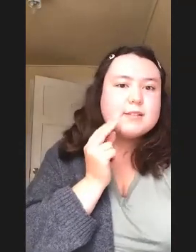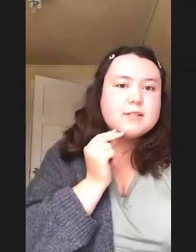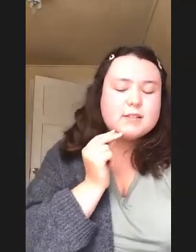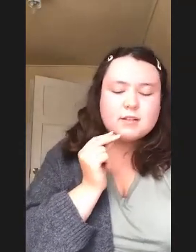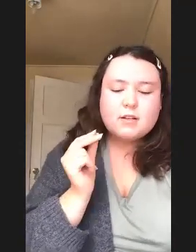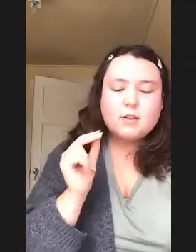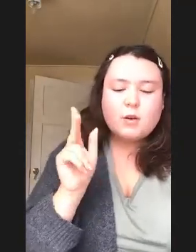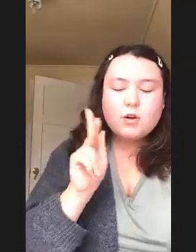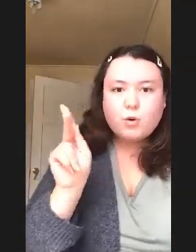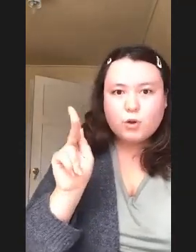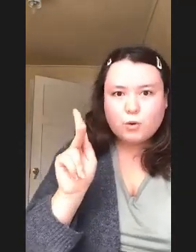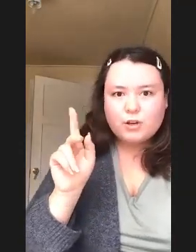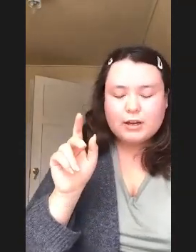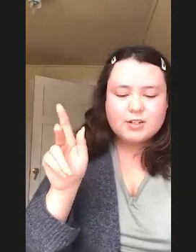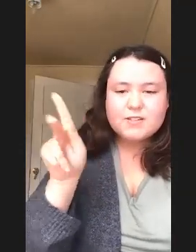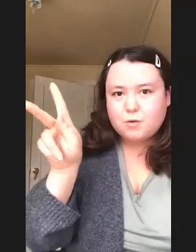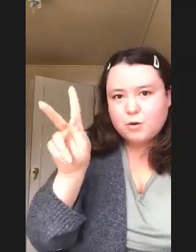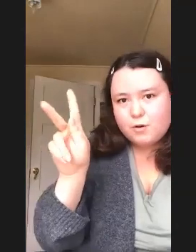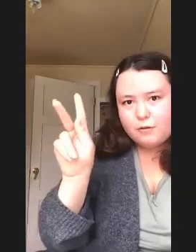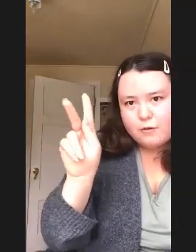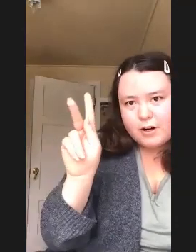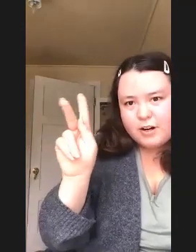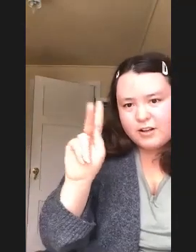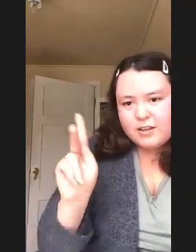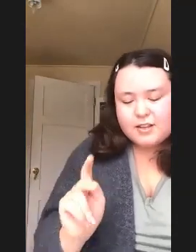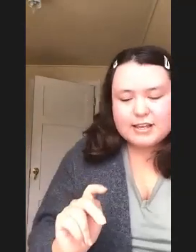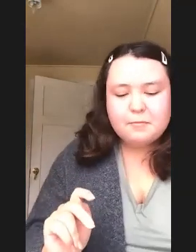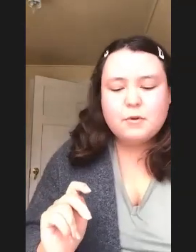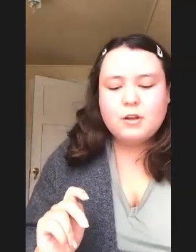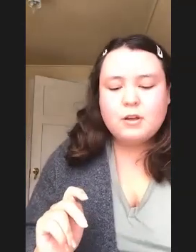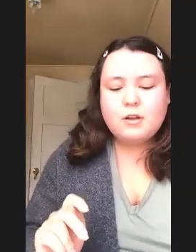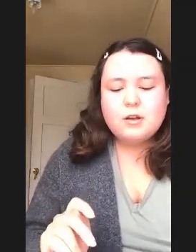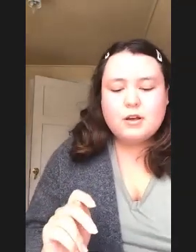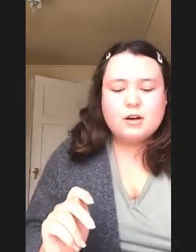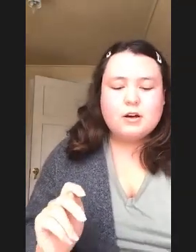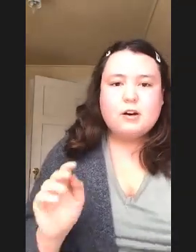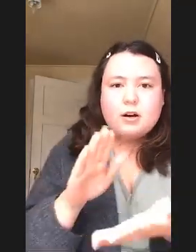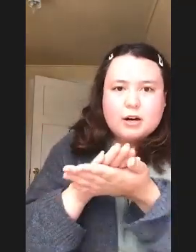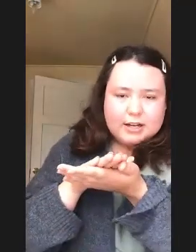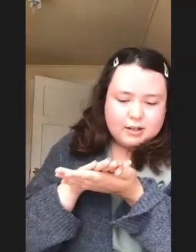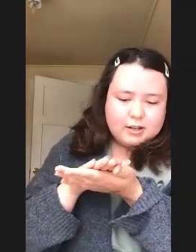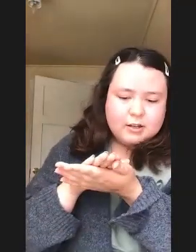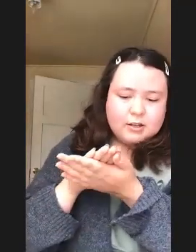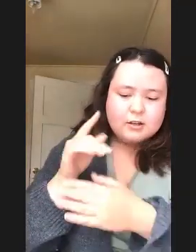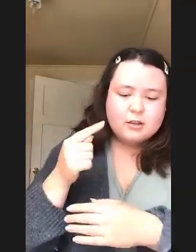Sweetest Kulu, I'll just do Kulu for the name. On